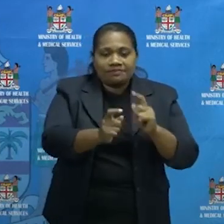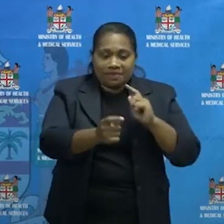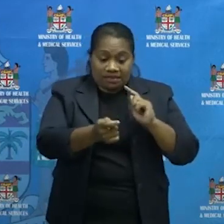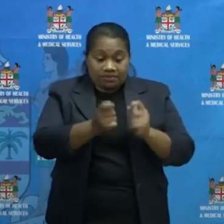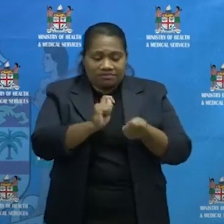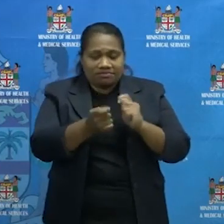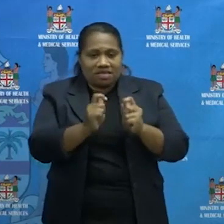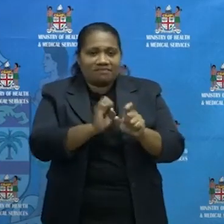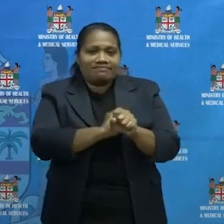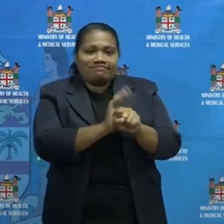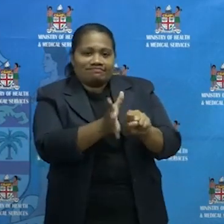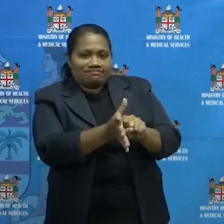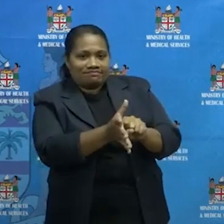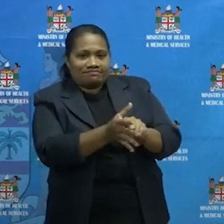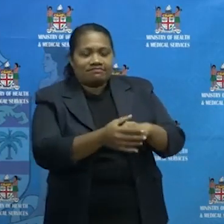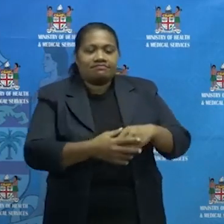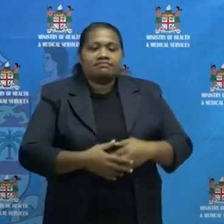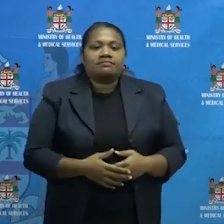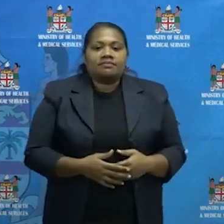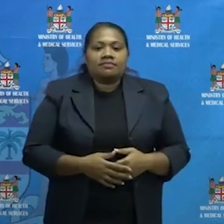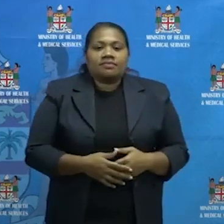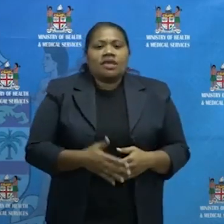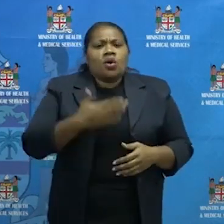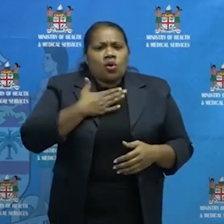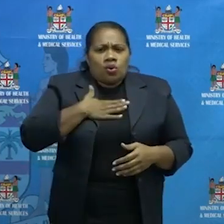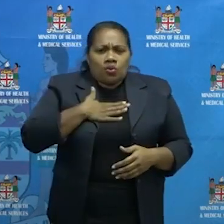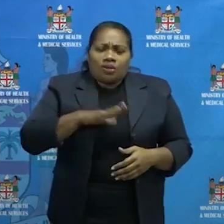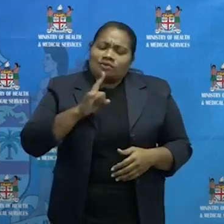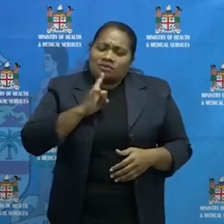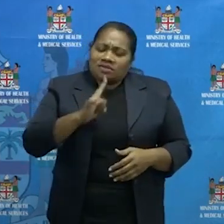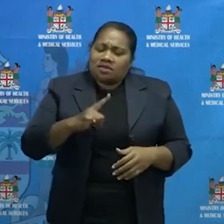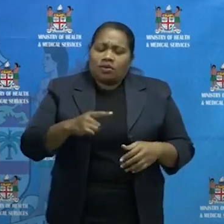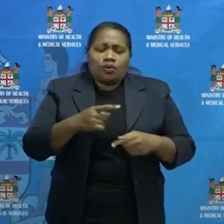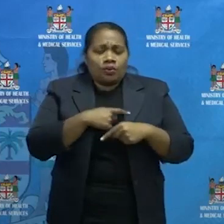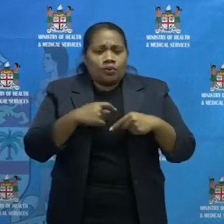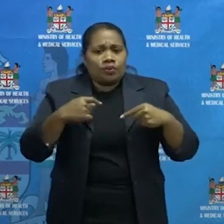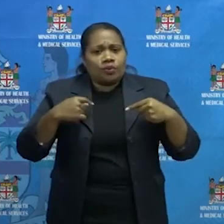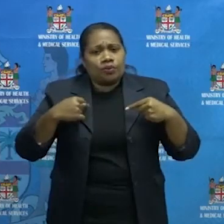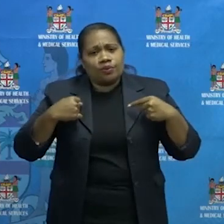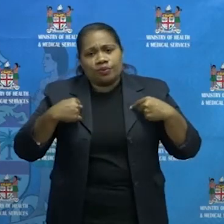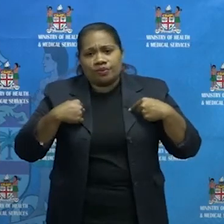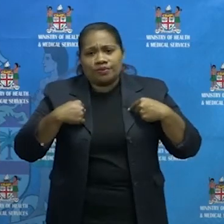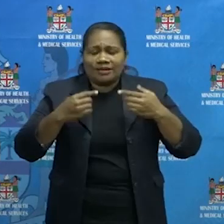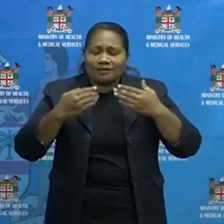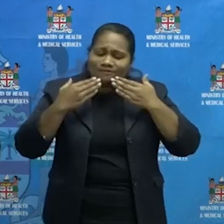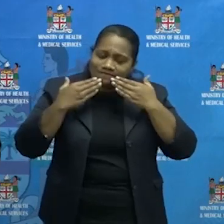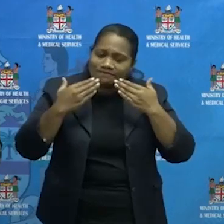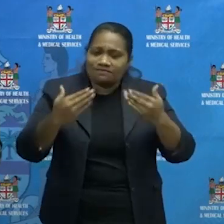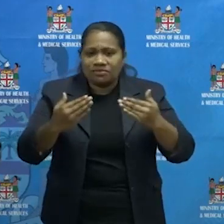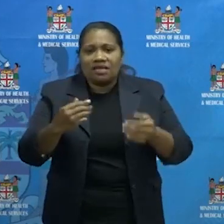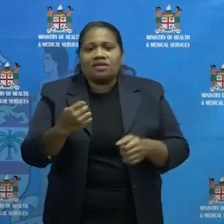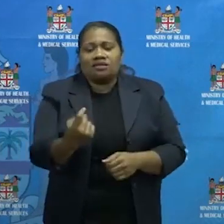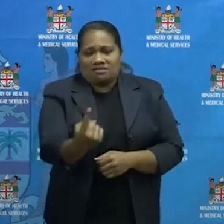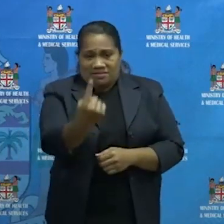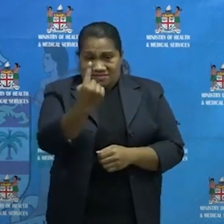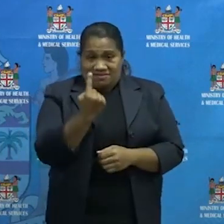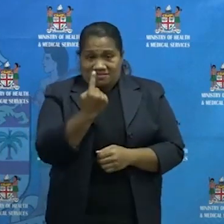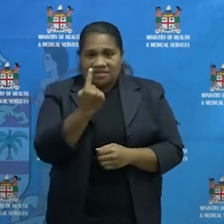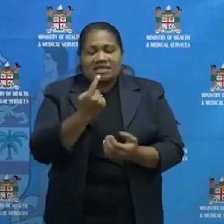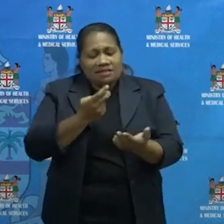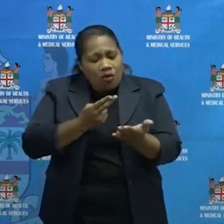for COVID-19. I want to say how grateful we are that they came forward and that they were very honest with